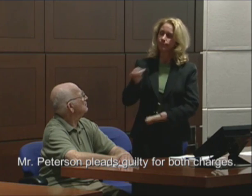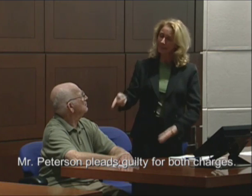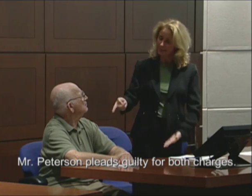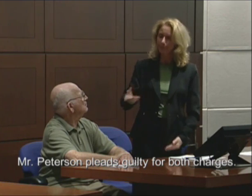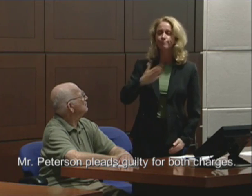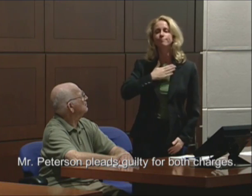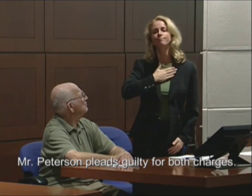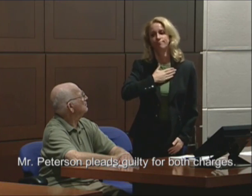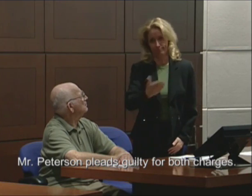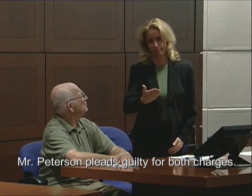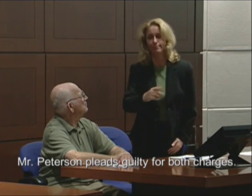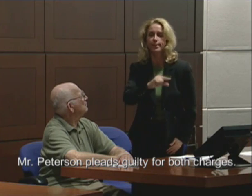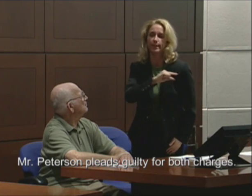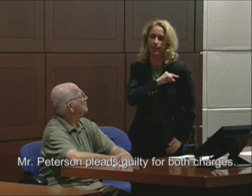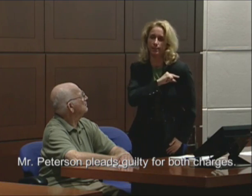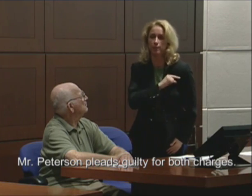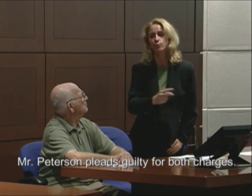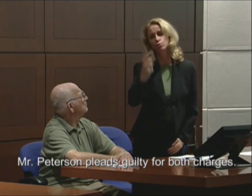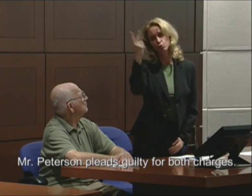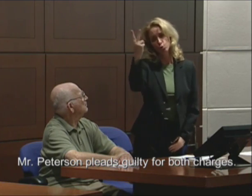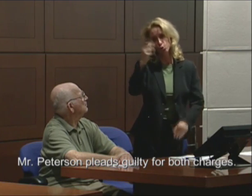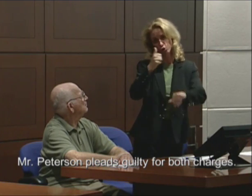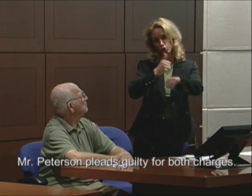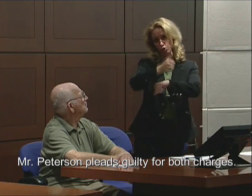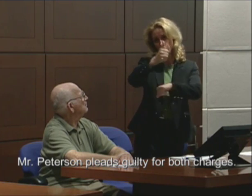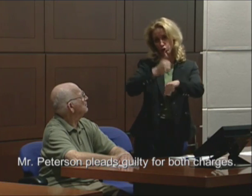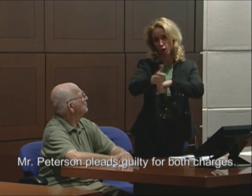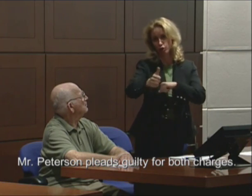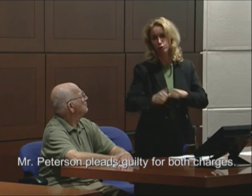Mr. Peterson pleads guilty for both charges.